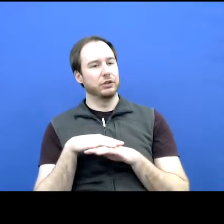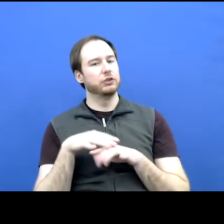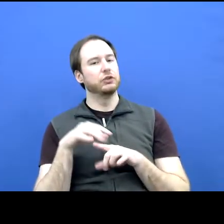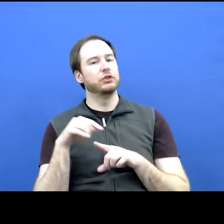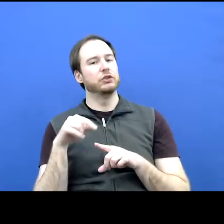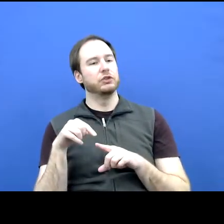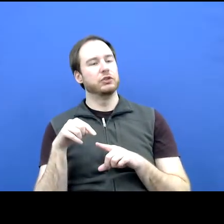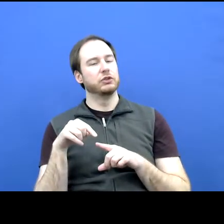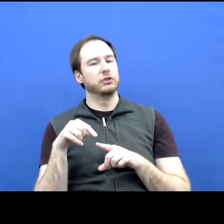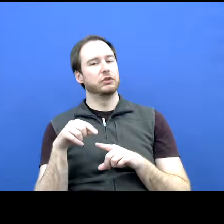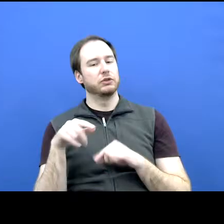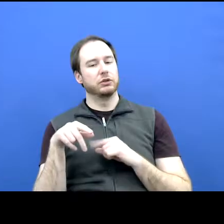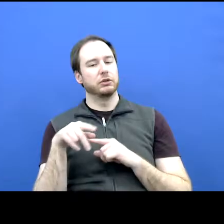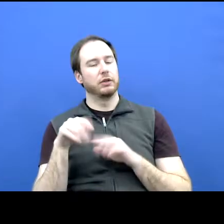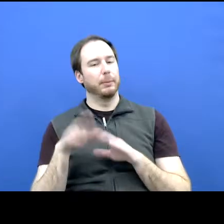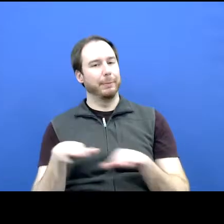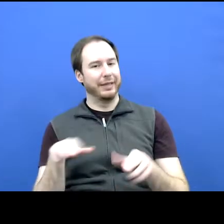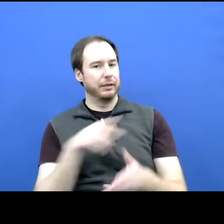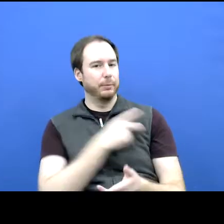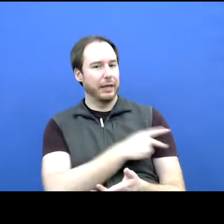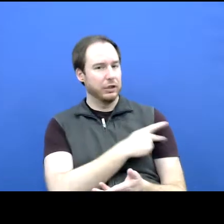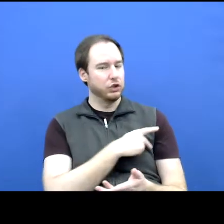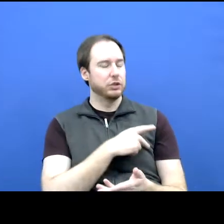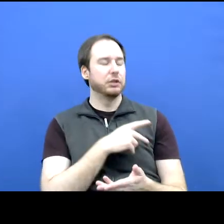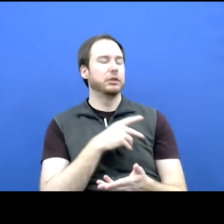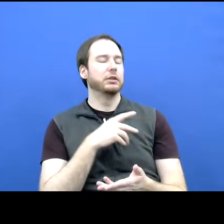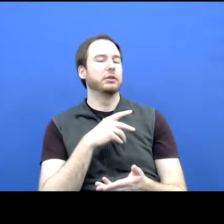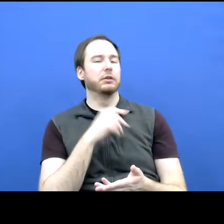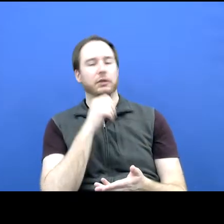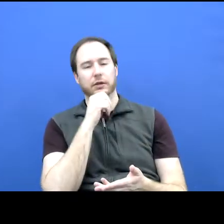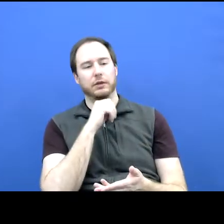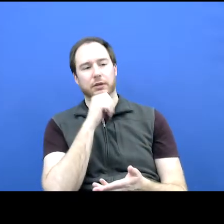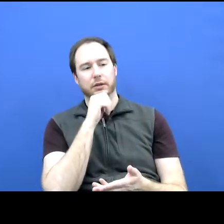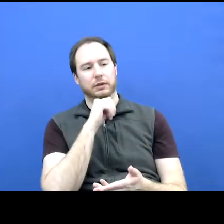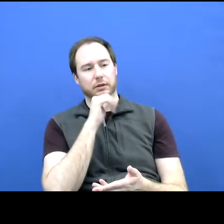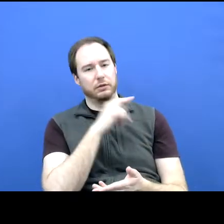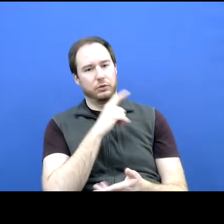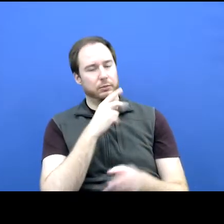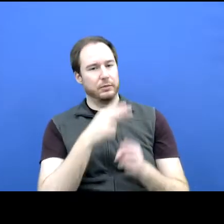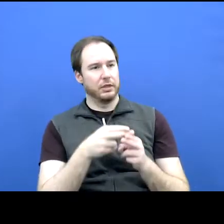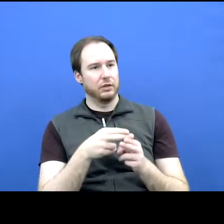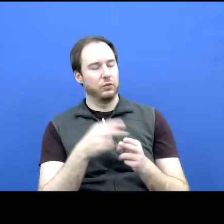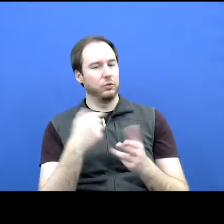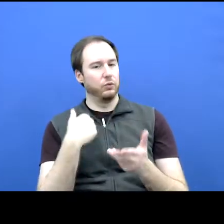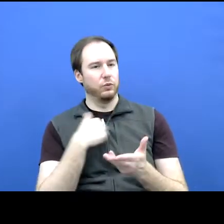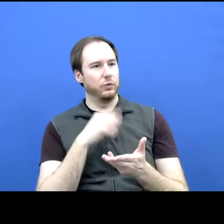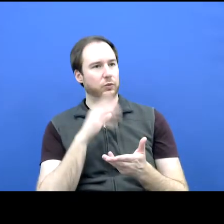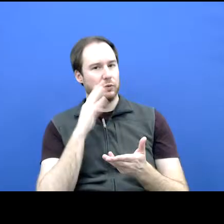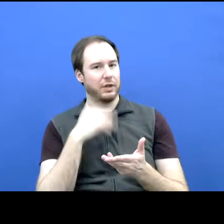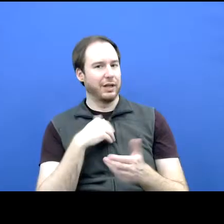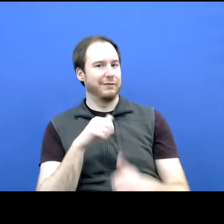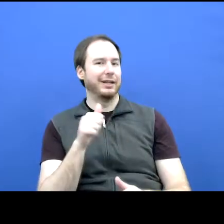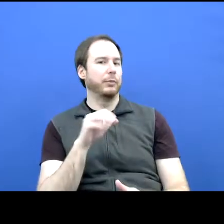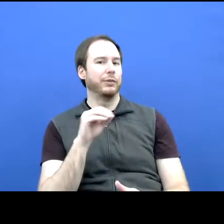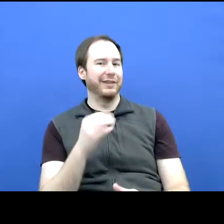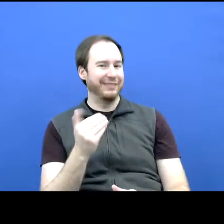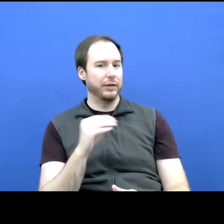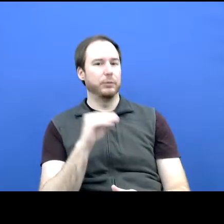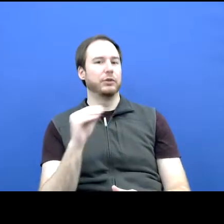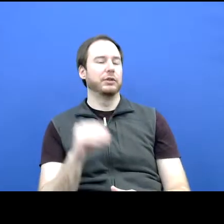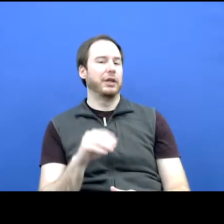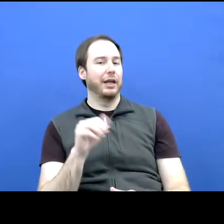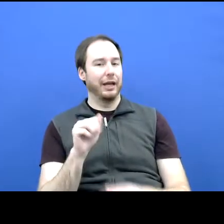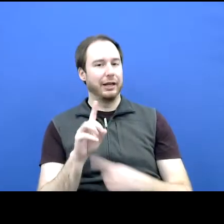the PEDS patients, and that, like I said, I think we're going to have 10%, 15%